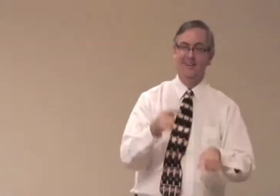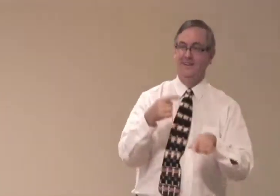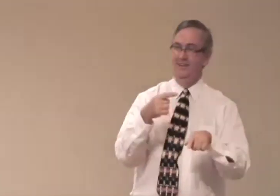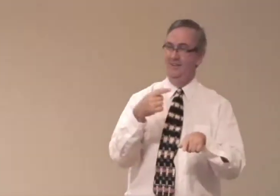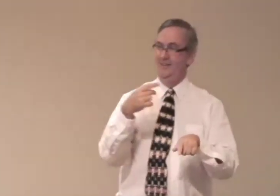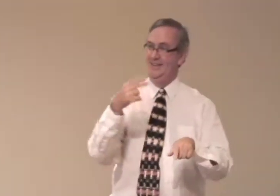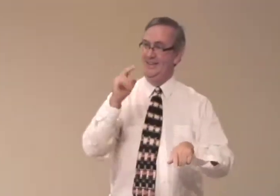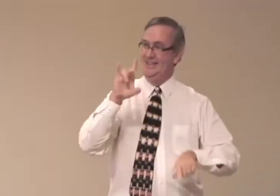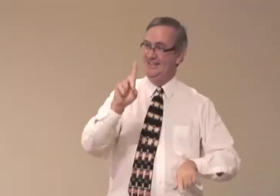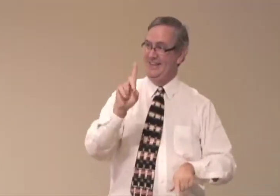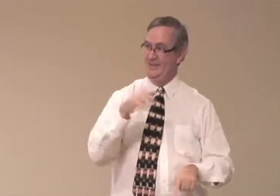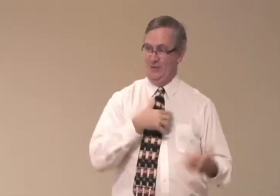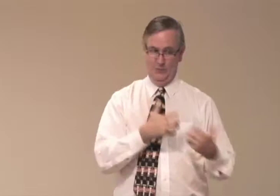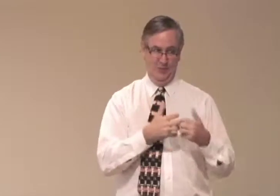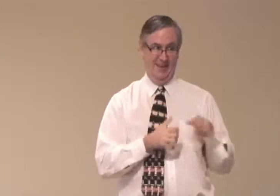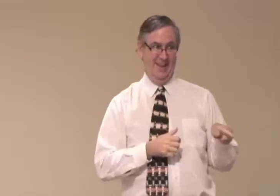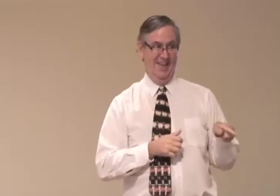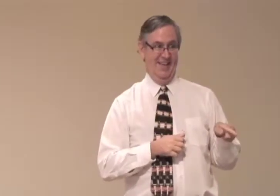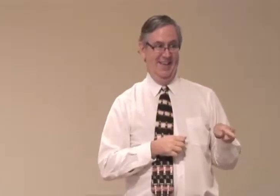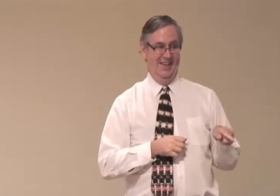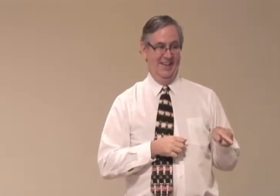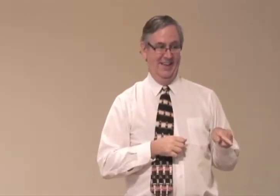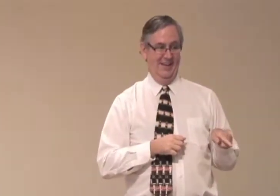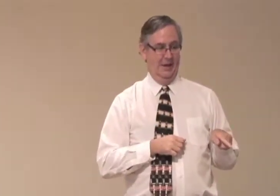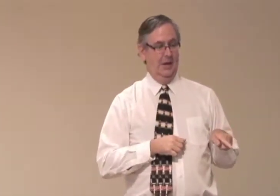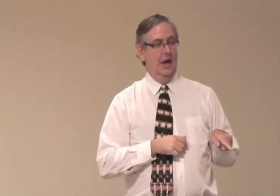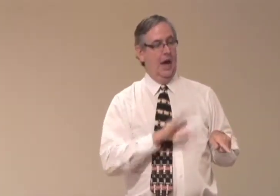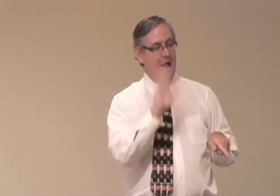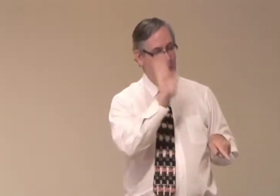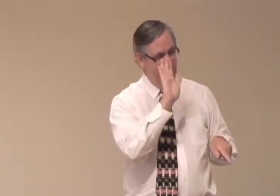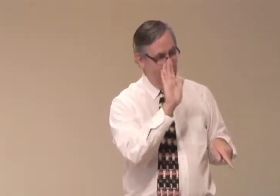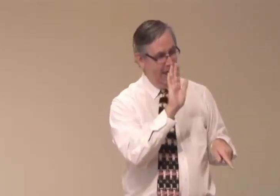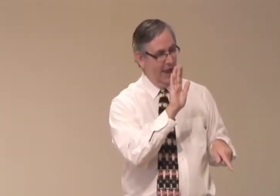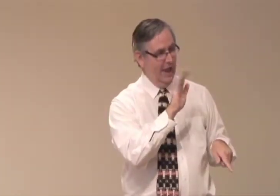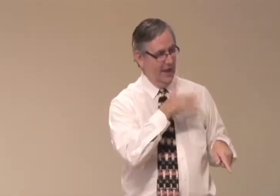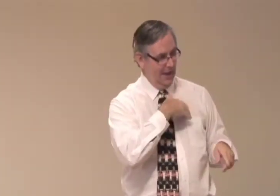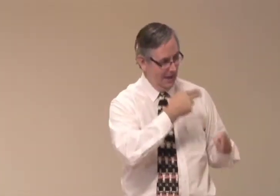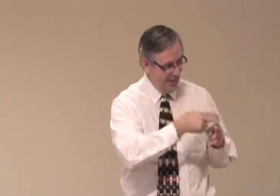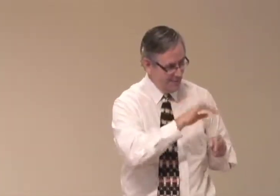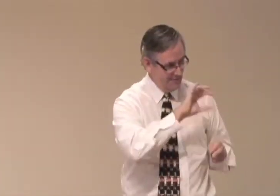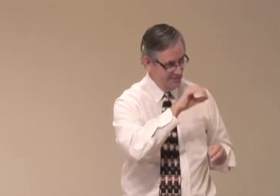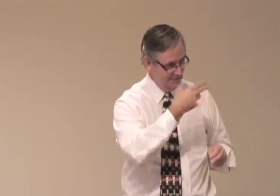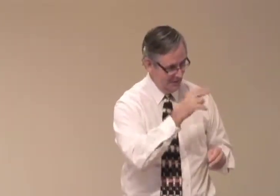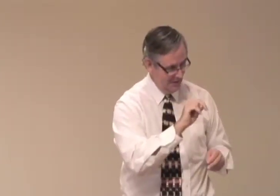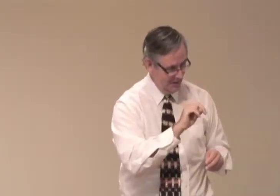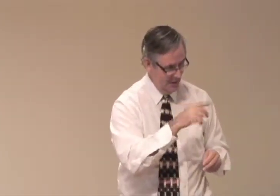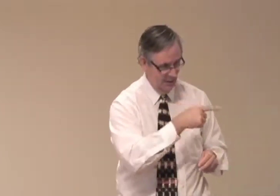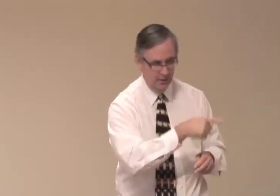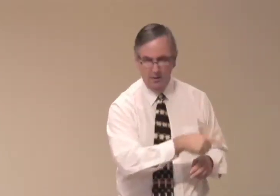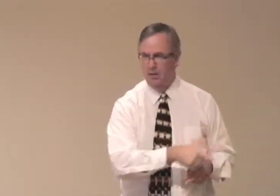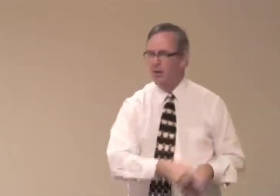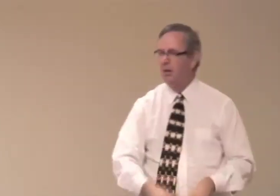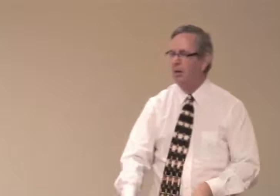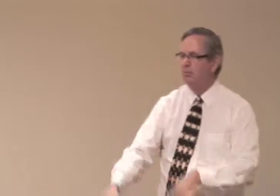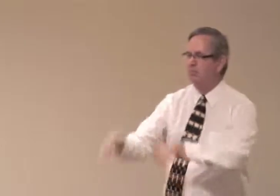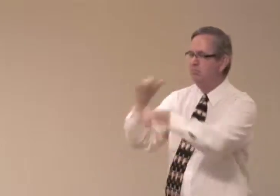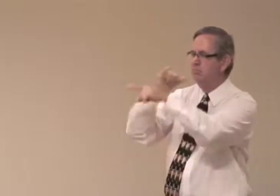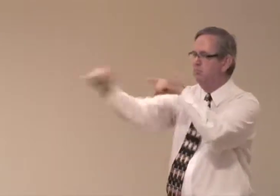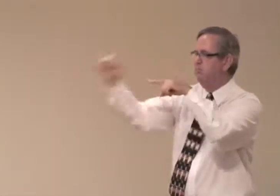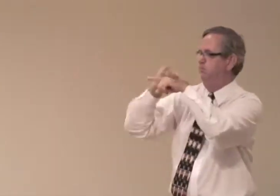But I was a skinny guy. And this big hunk of a guy was my roommate.